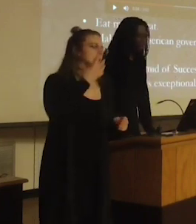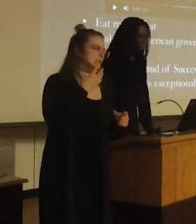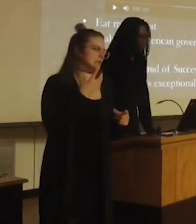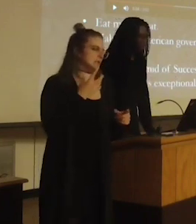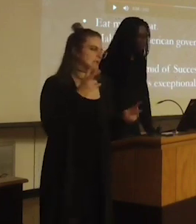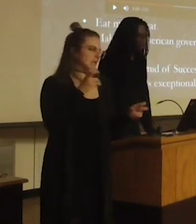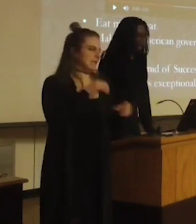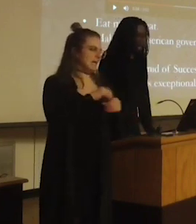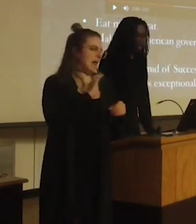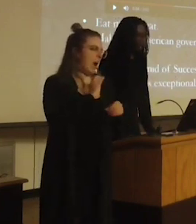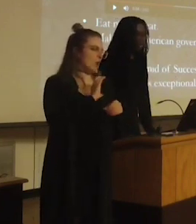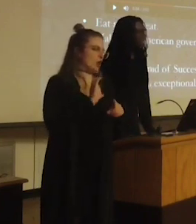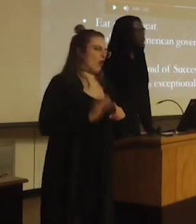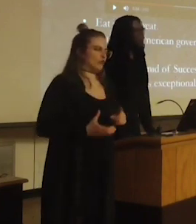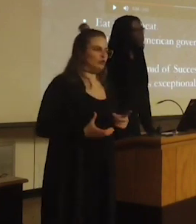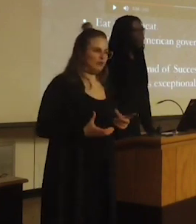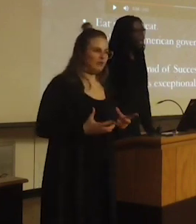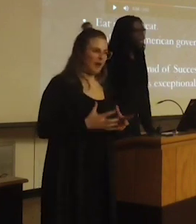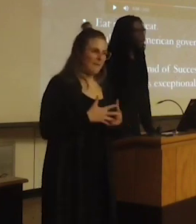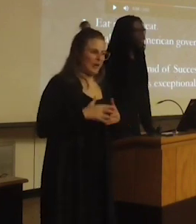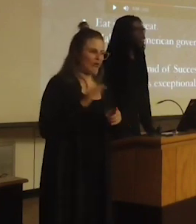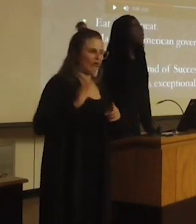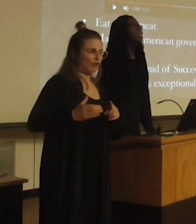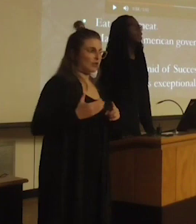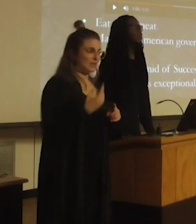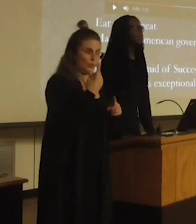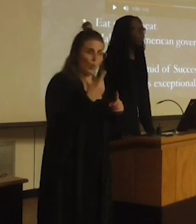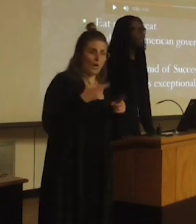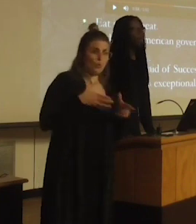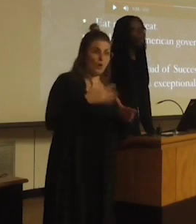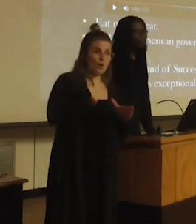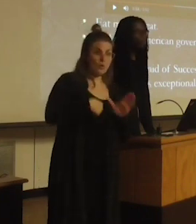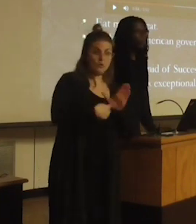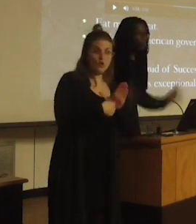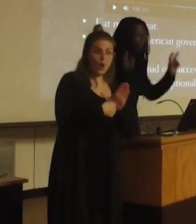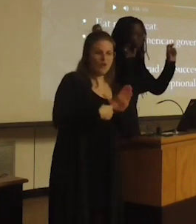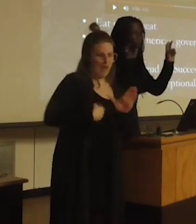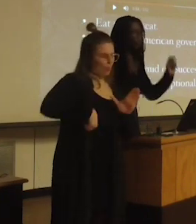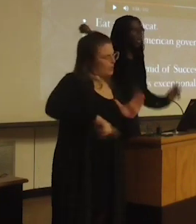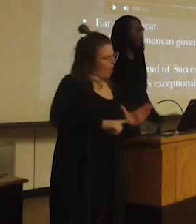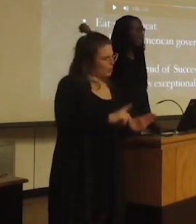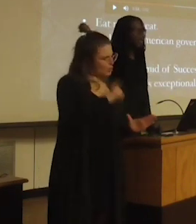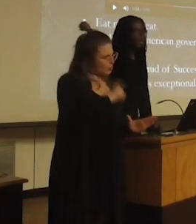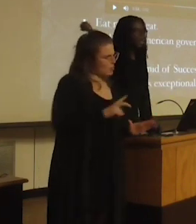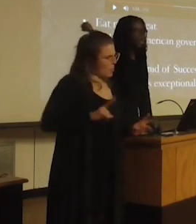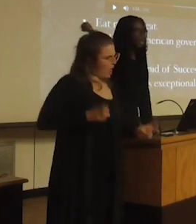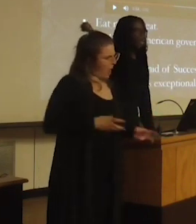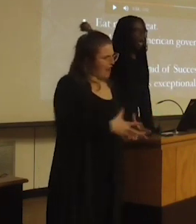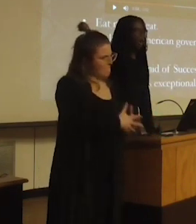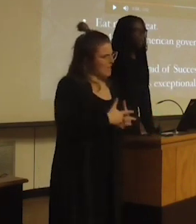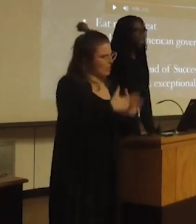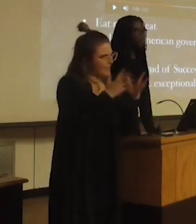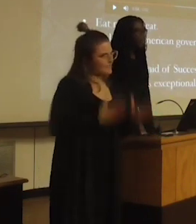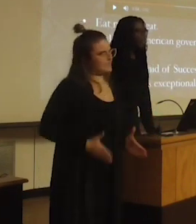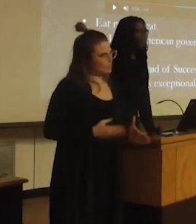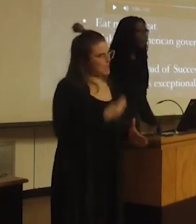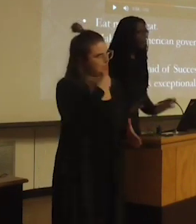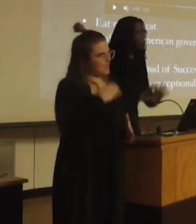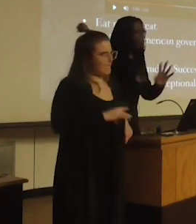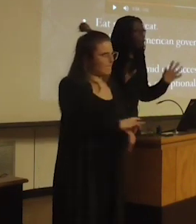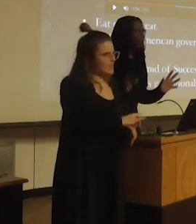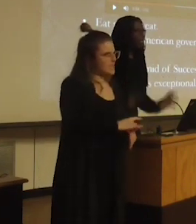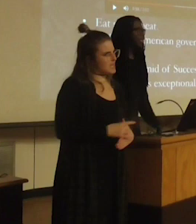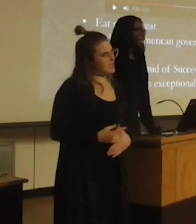in American culture. And it's one of the ways that we show each other that we are true, quote, Americans. It is a way